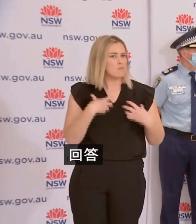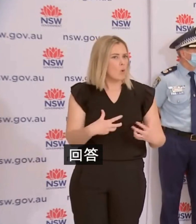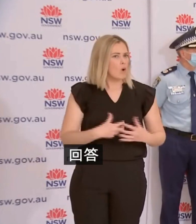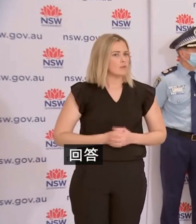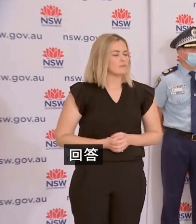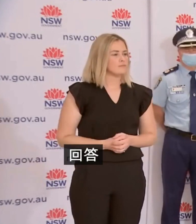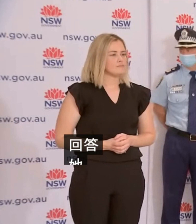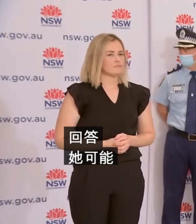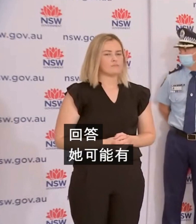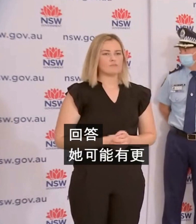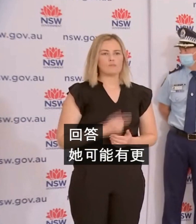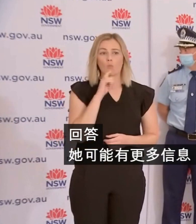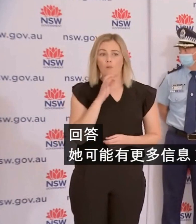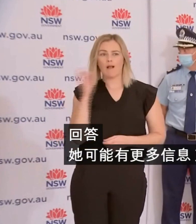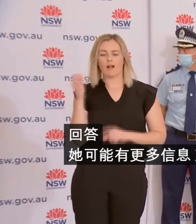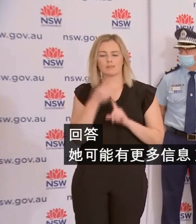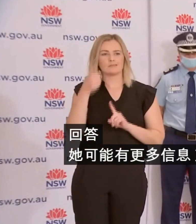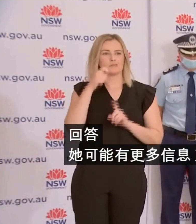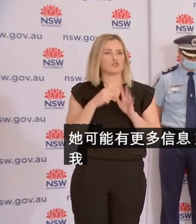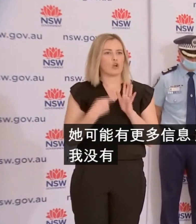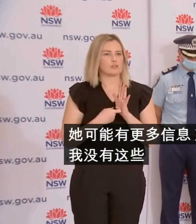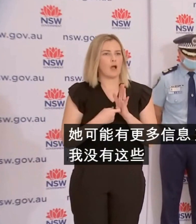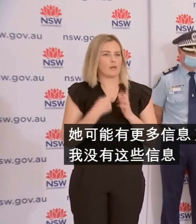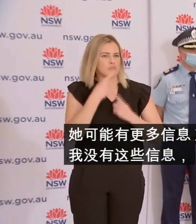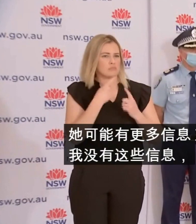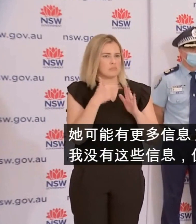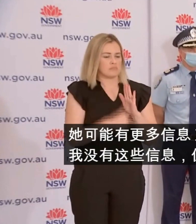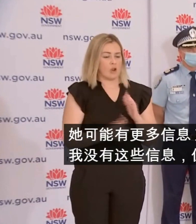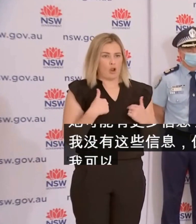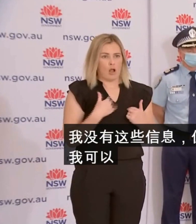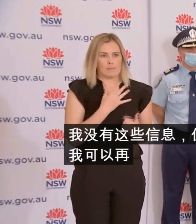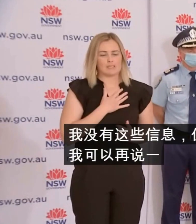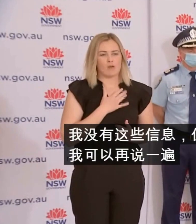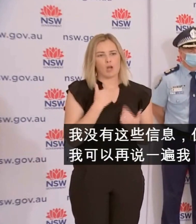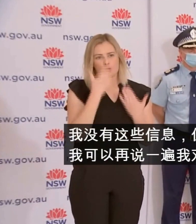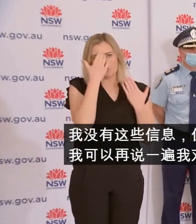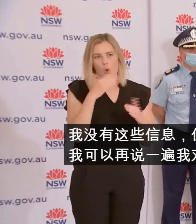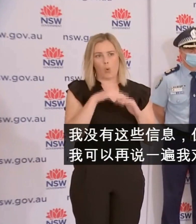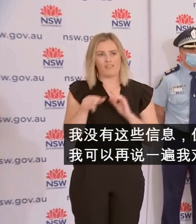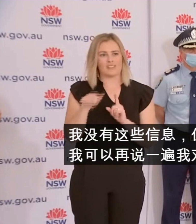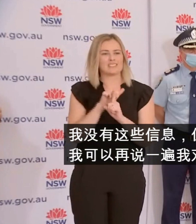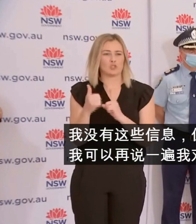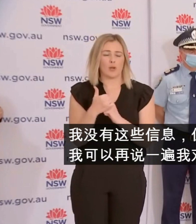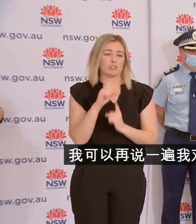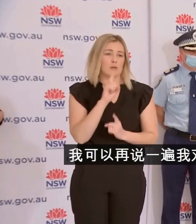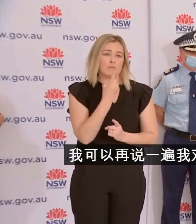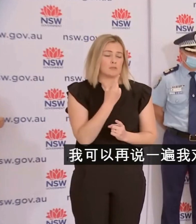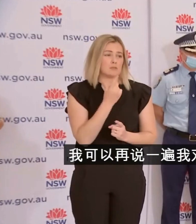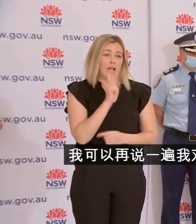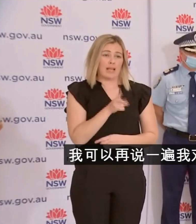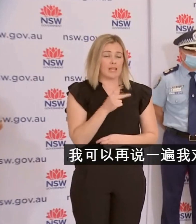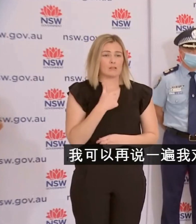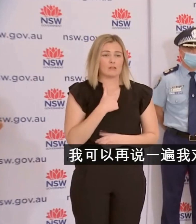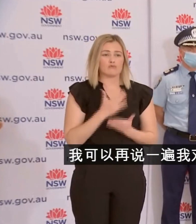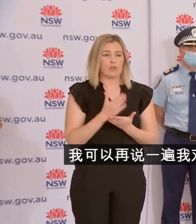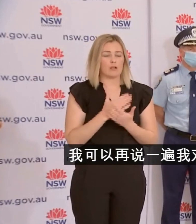I'll let Dr. Gale answer that. She may have more information. I'm sorry I don't have that information, but again, can I just say also my sympathy to the